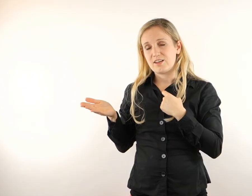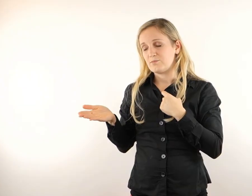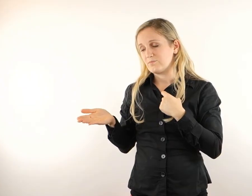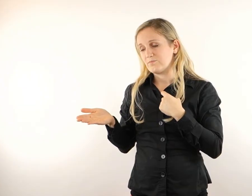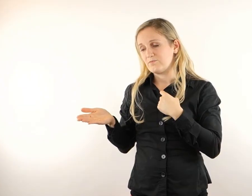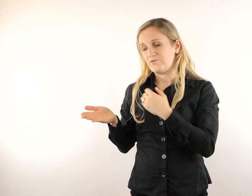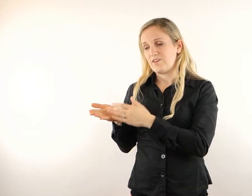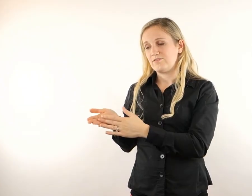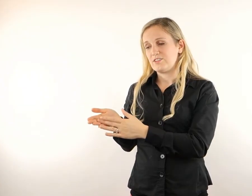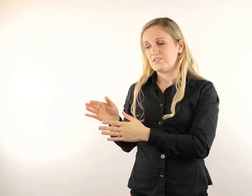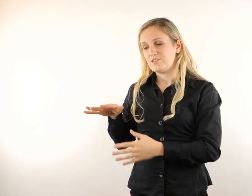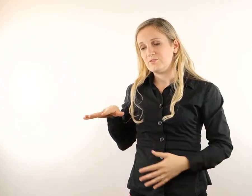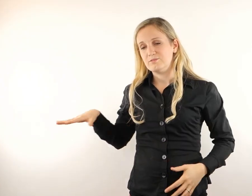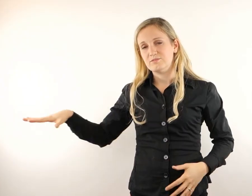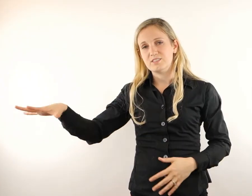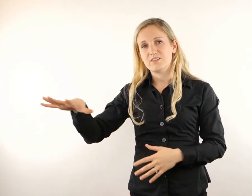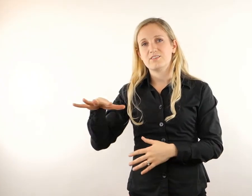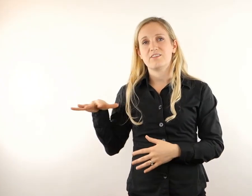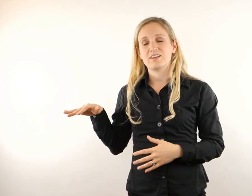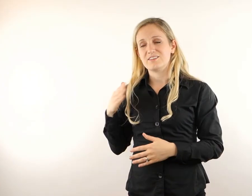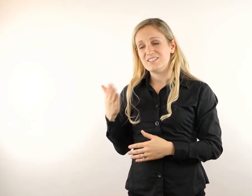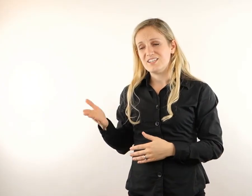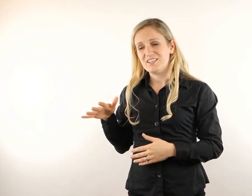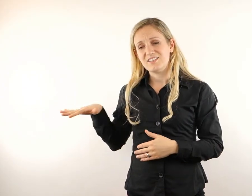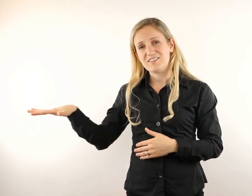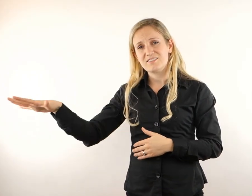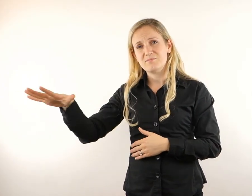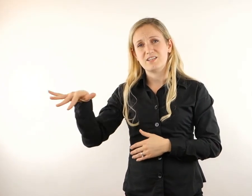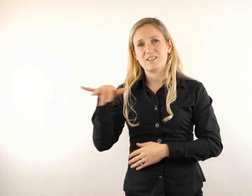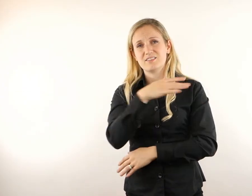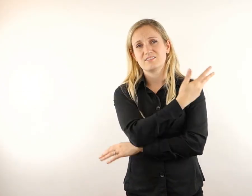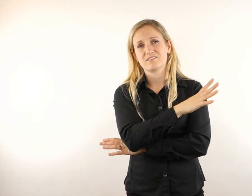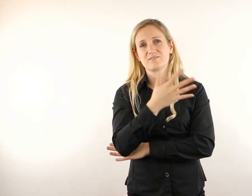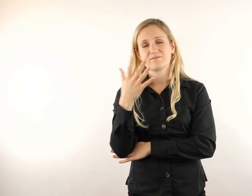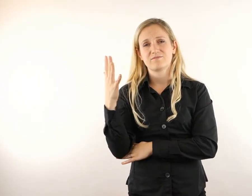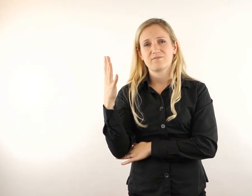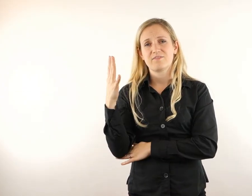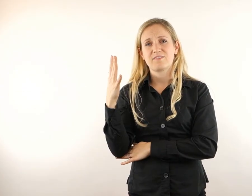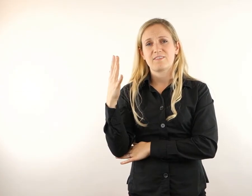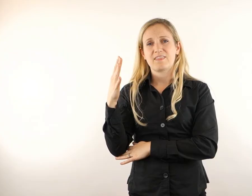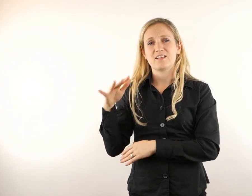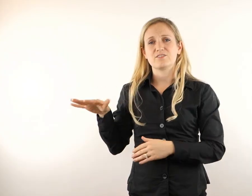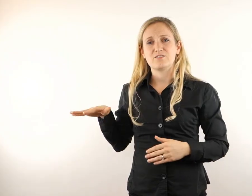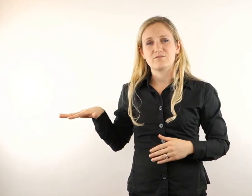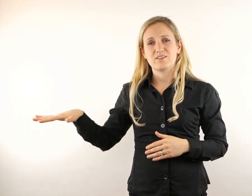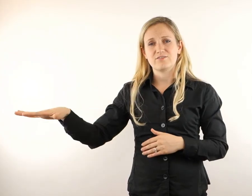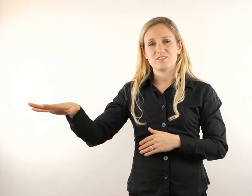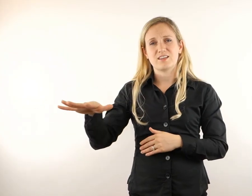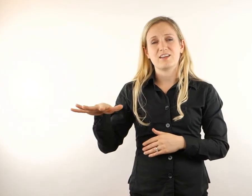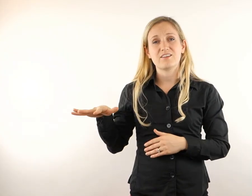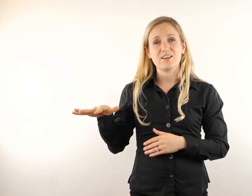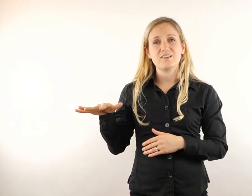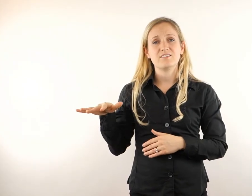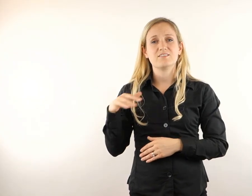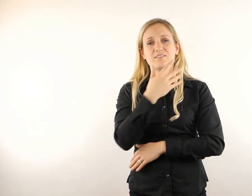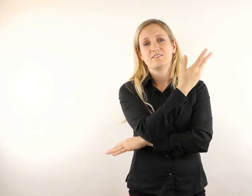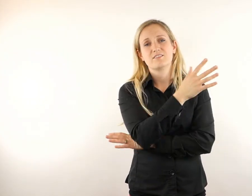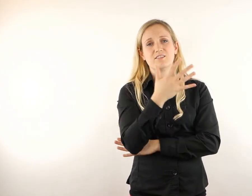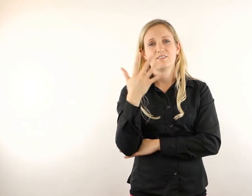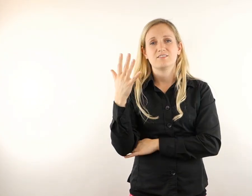of reference to this area right here. He did it in Gethsemane. And so you can reference that area like